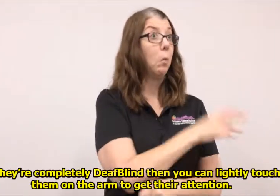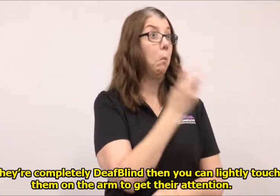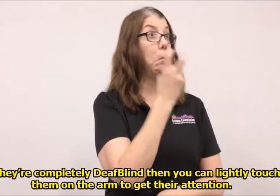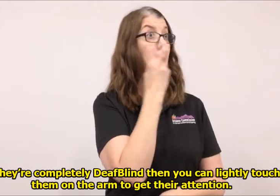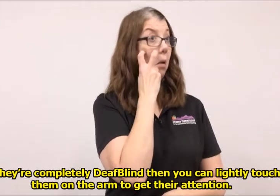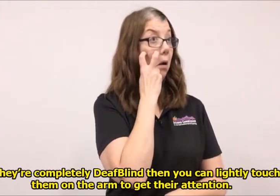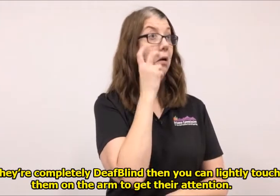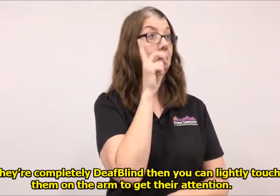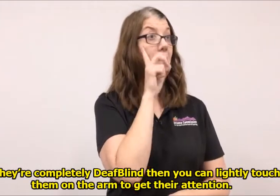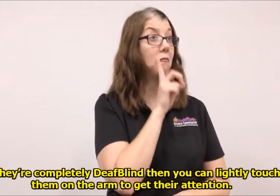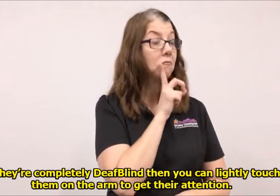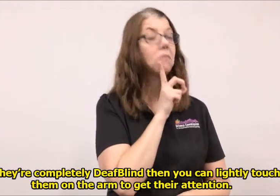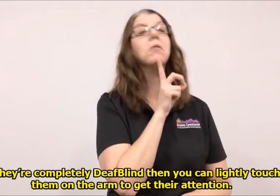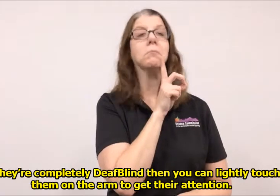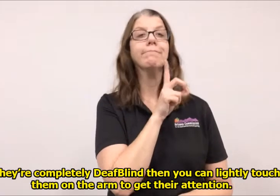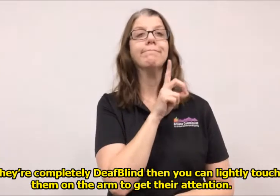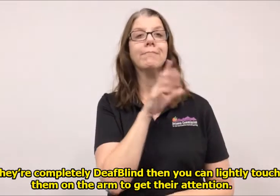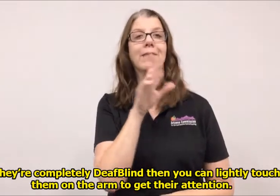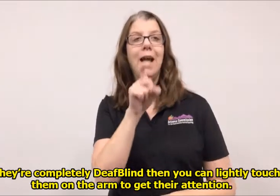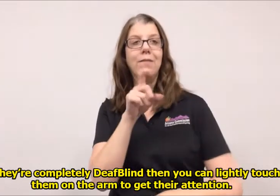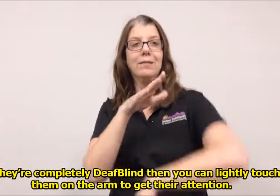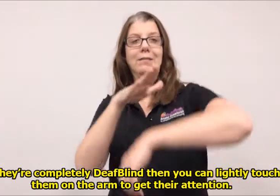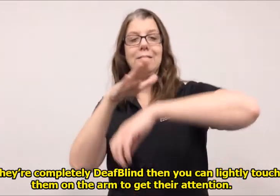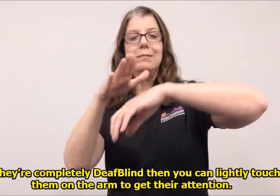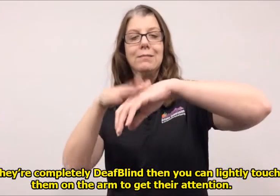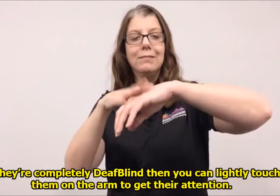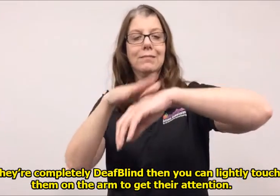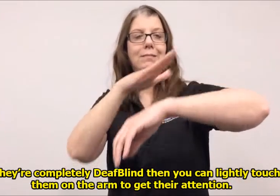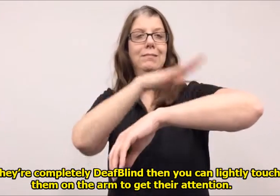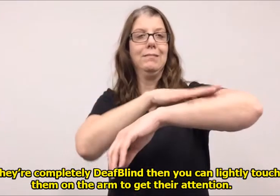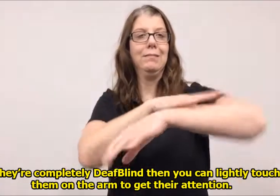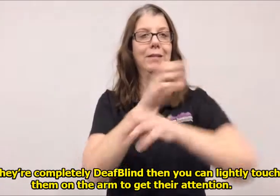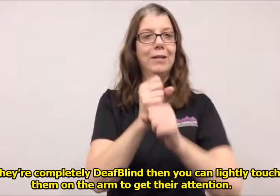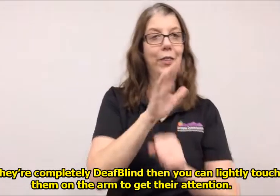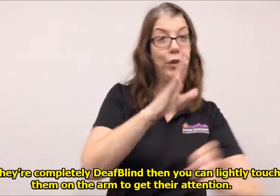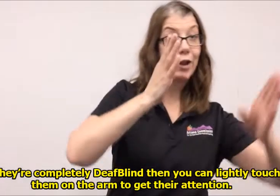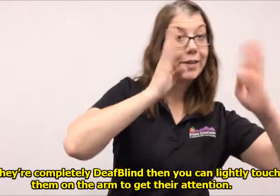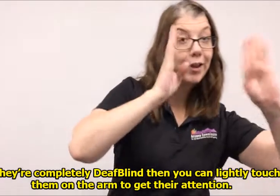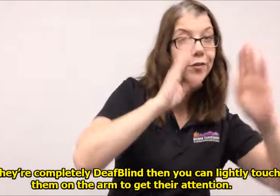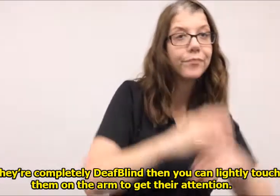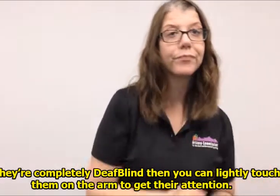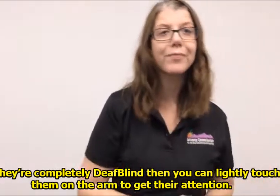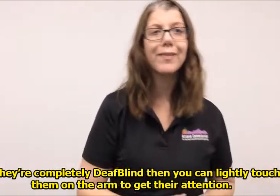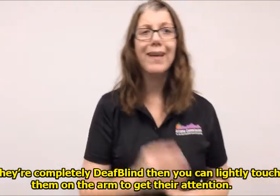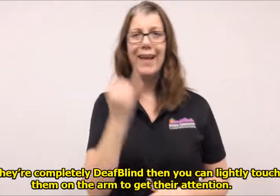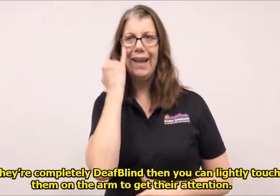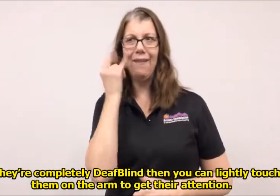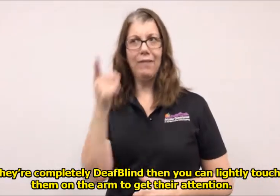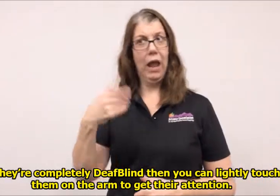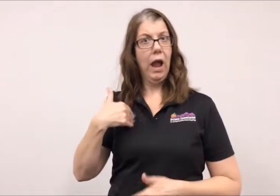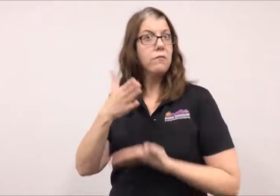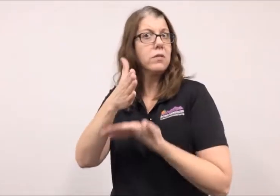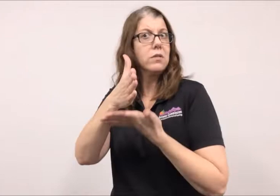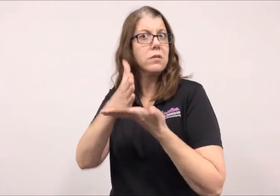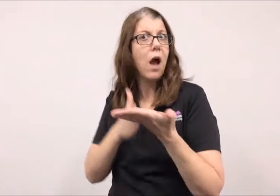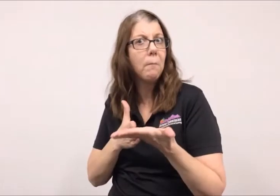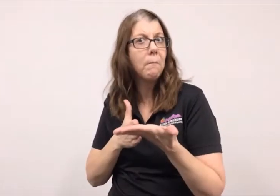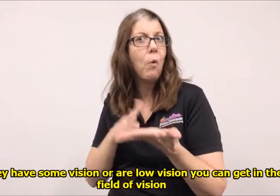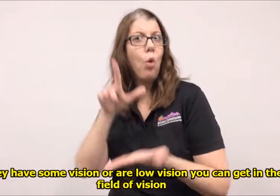they're completely deaf-blind, then you can lightly touch them on the arm to get their attention. If